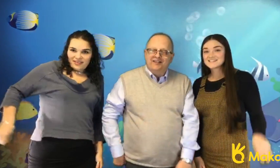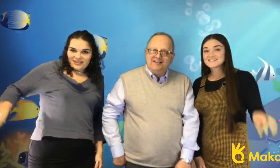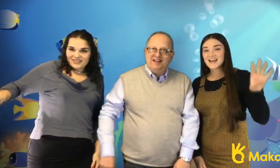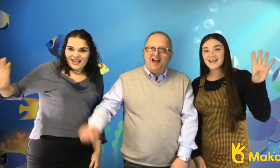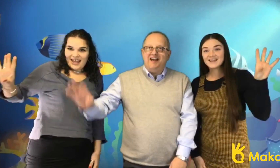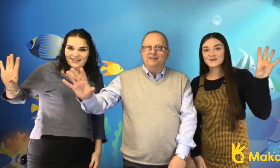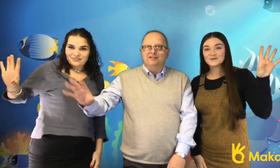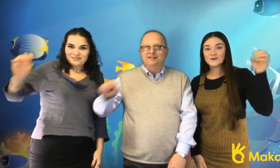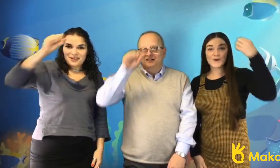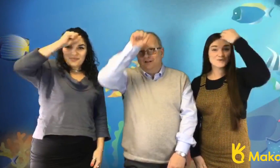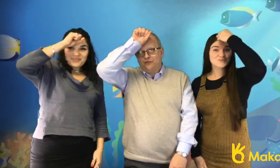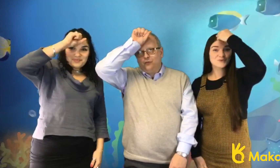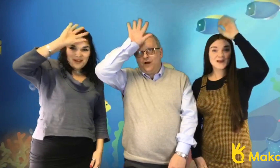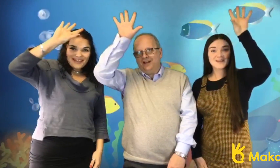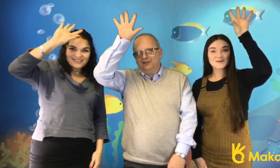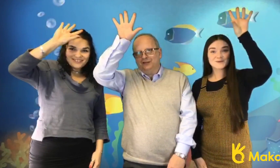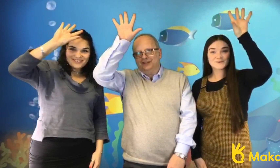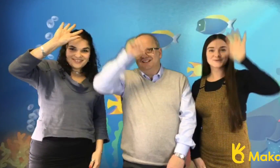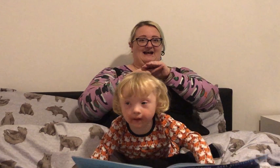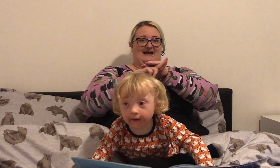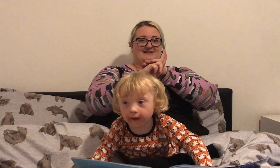the tail of the whale.